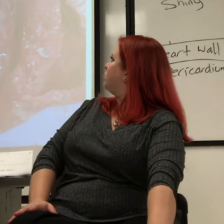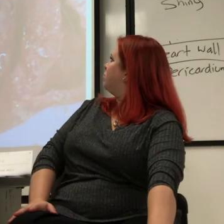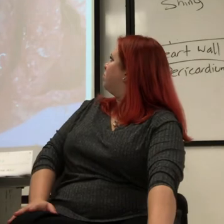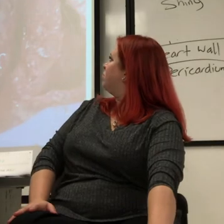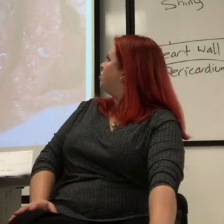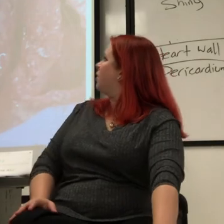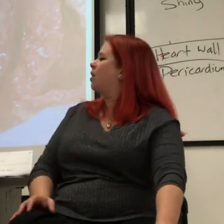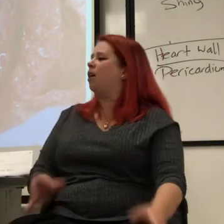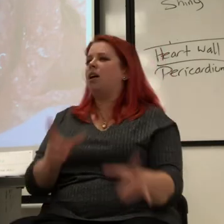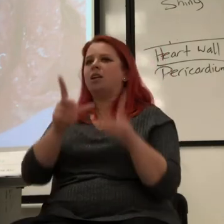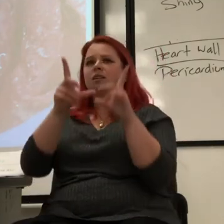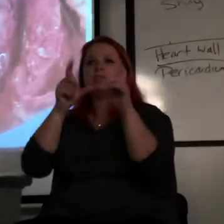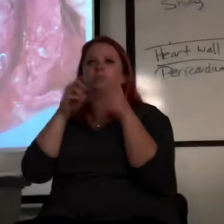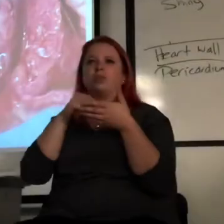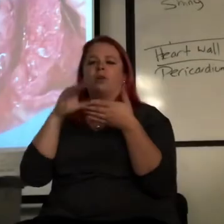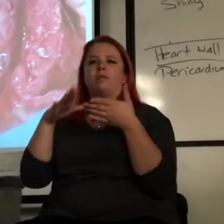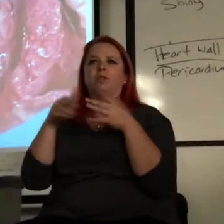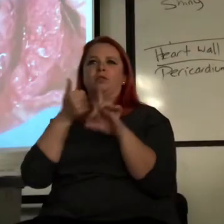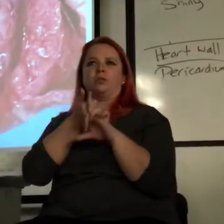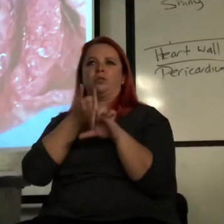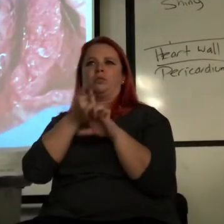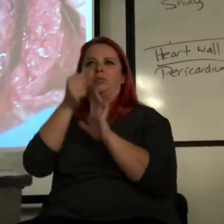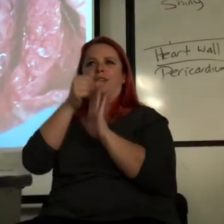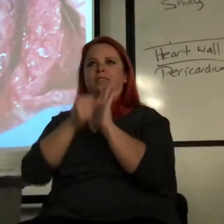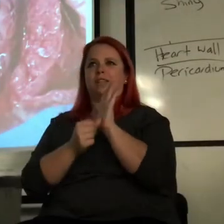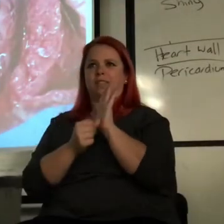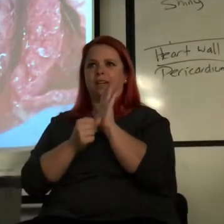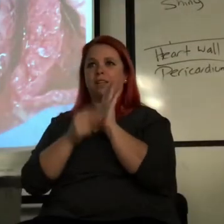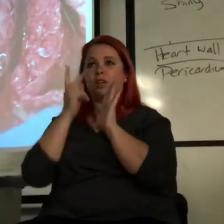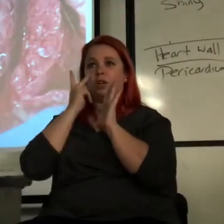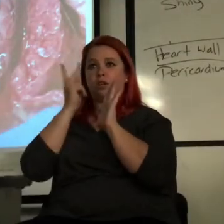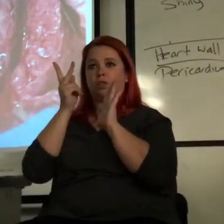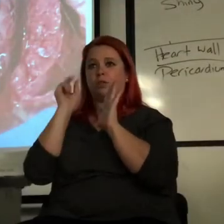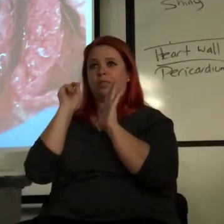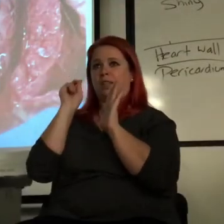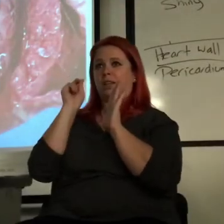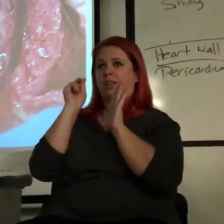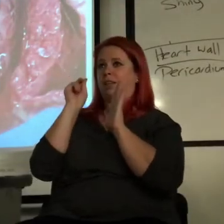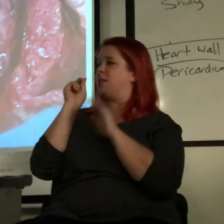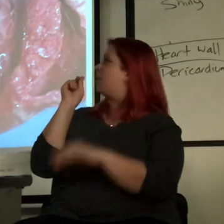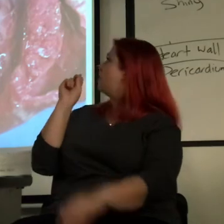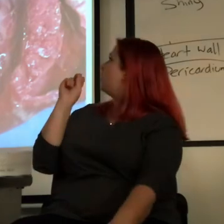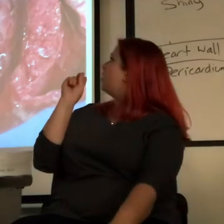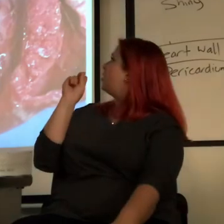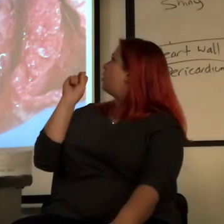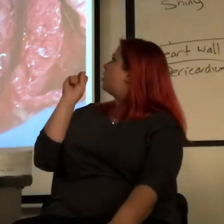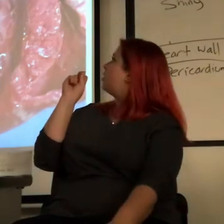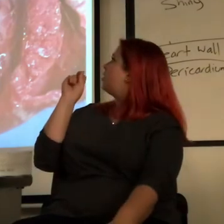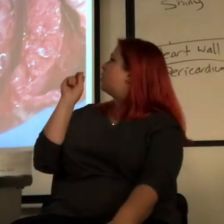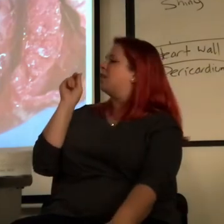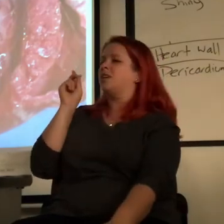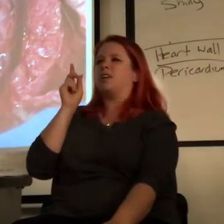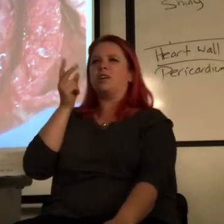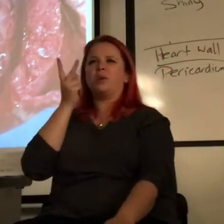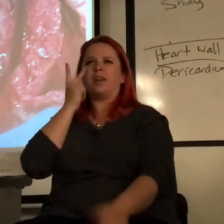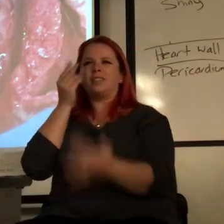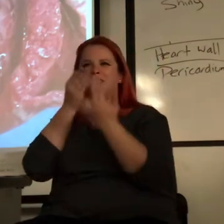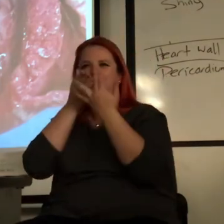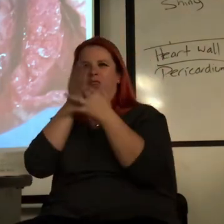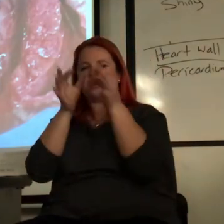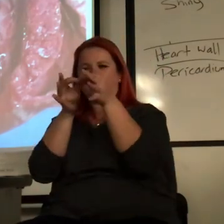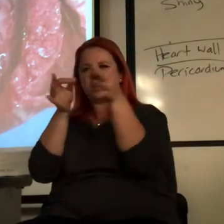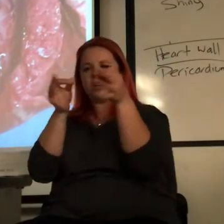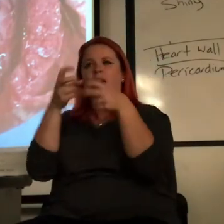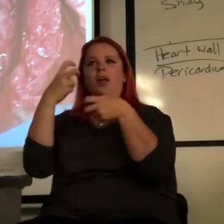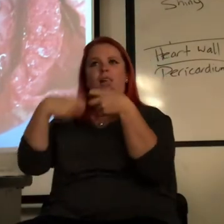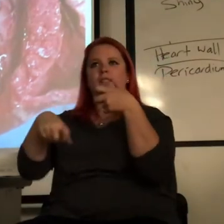Took a picture of a student dissecting it. Do you see it? I'm pointing right to it. Do you see how it looks like clear? And it's hard to separate